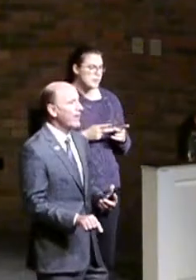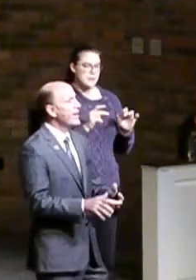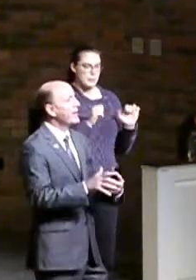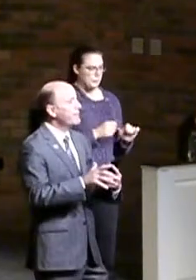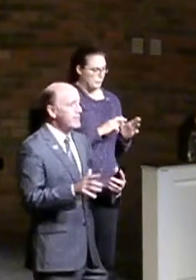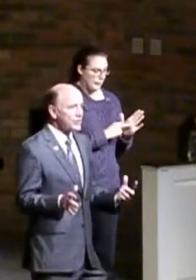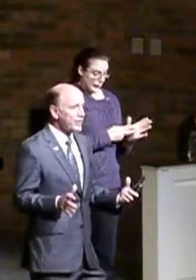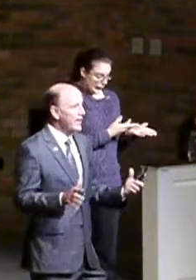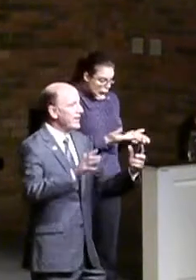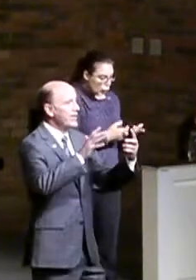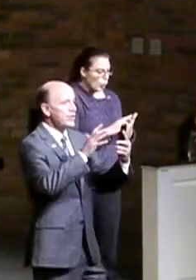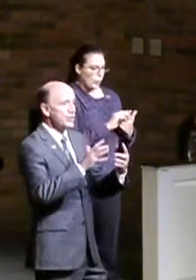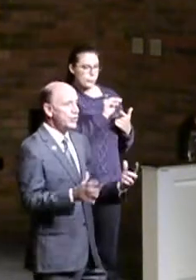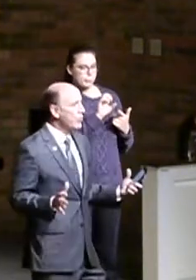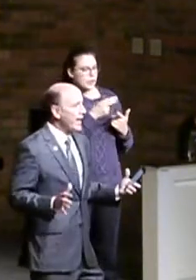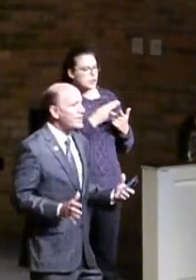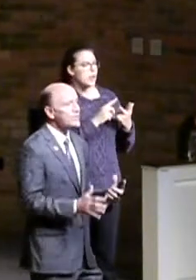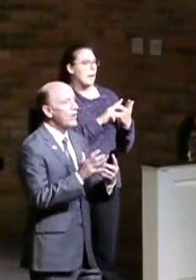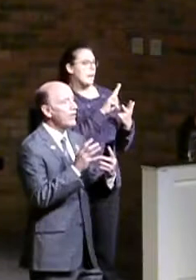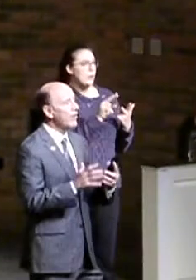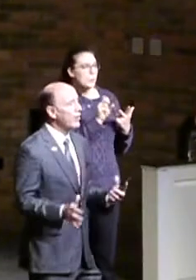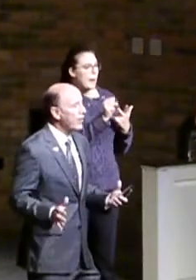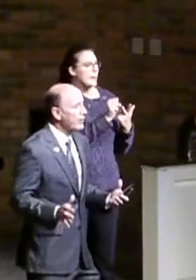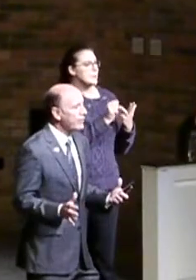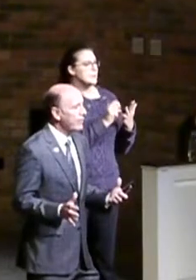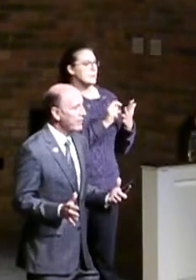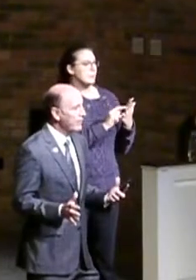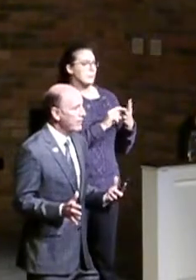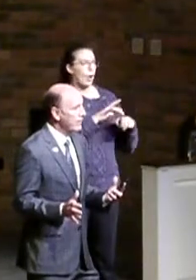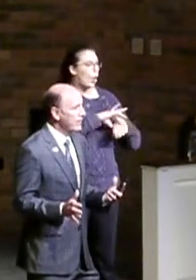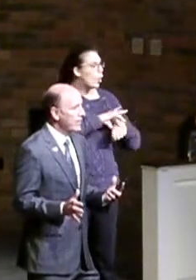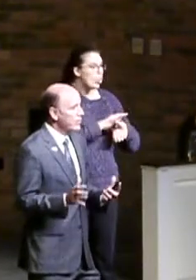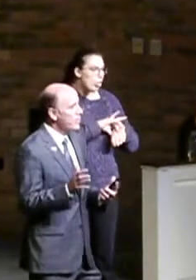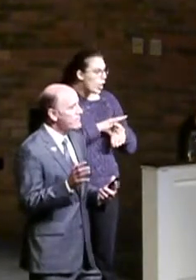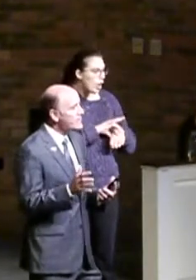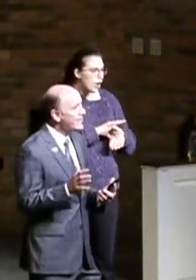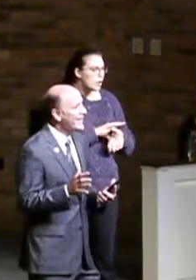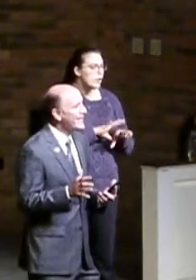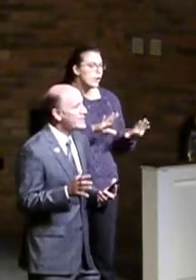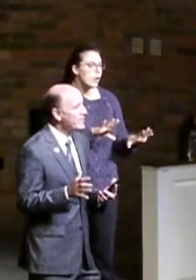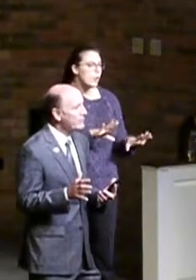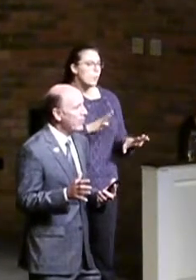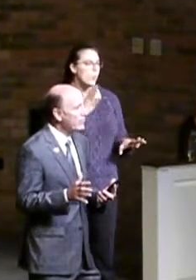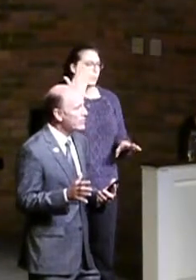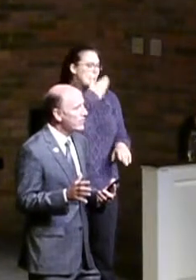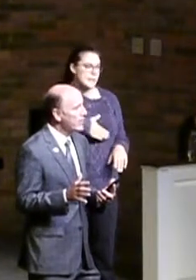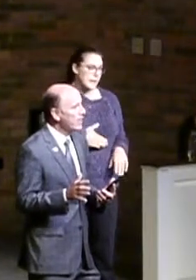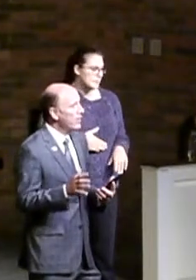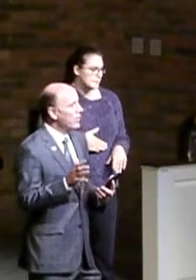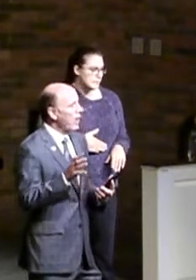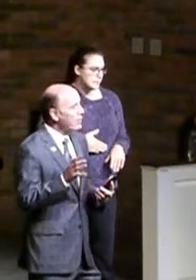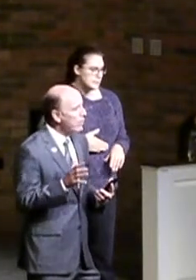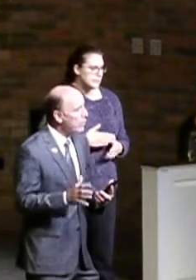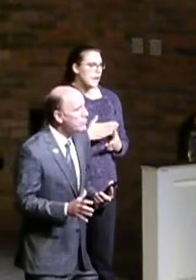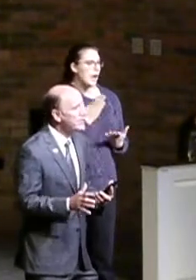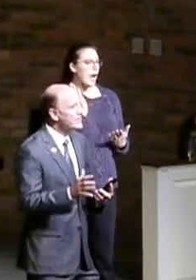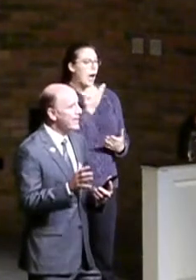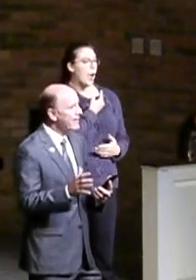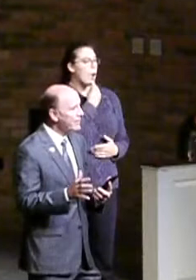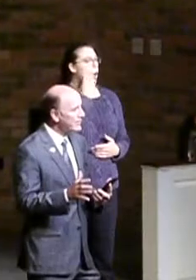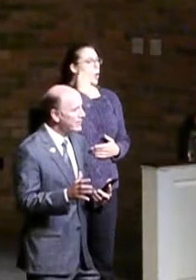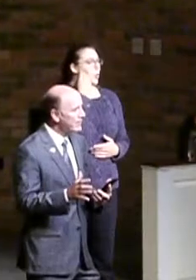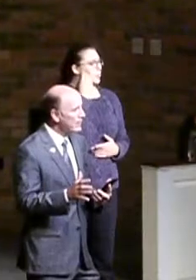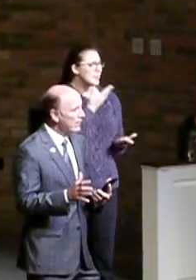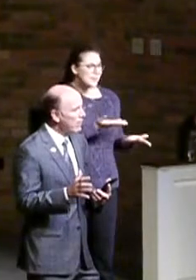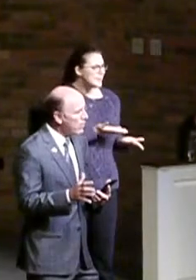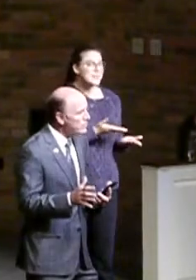here, Michigan, U.S., Earth, we're missing it, folks. Our home is in